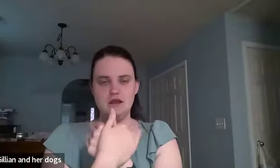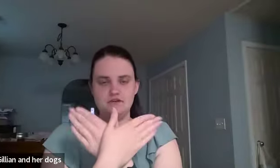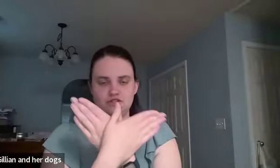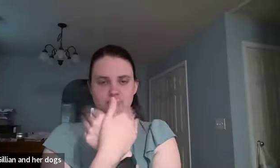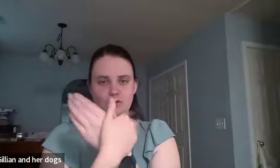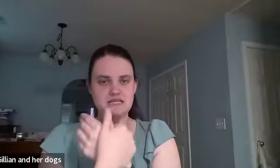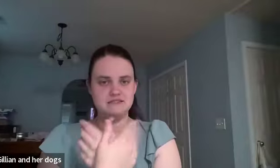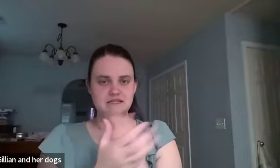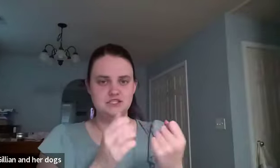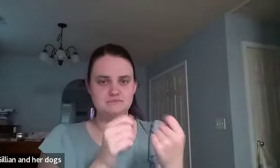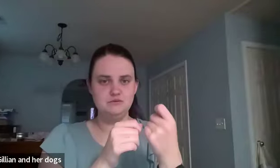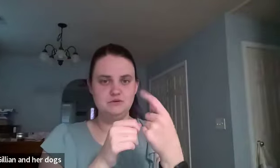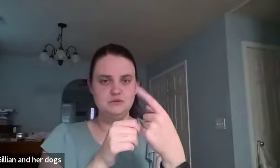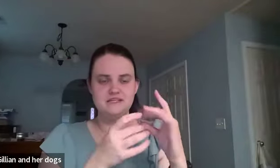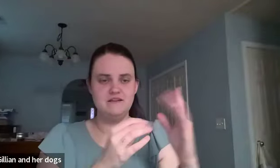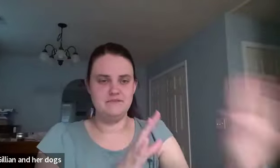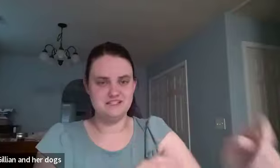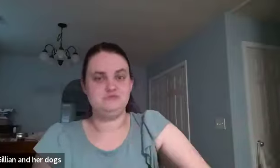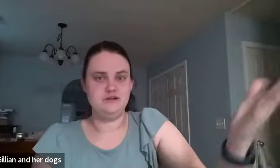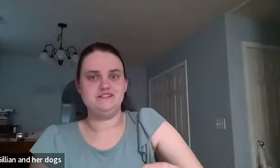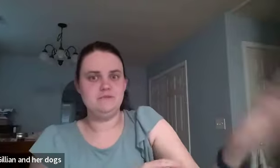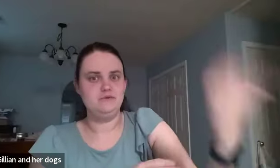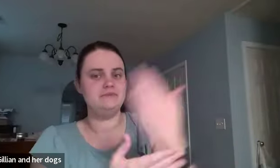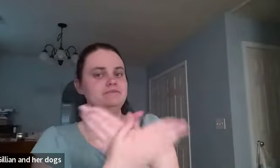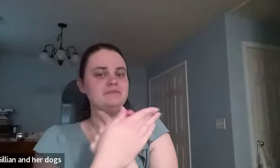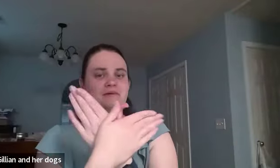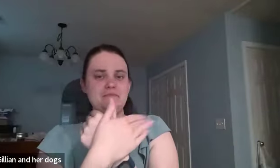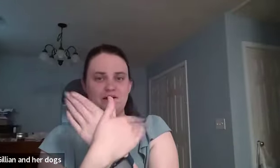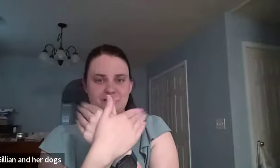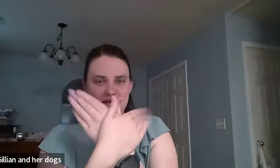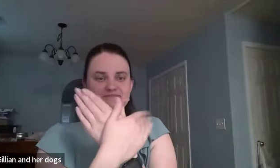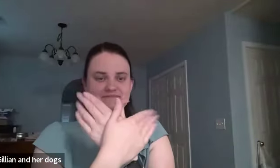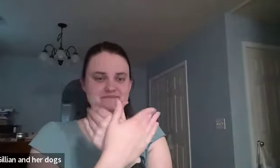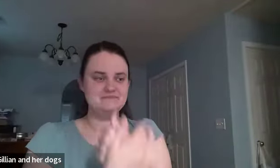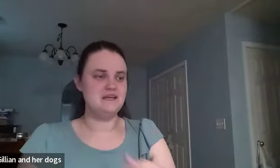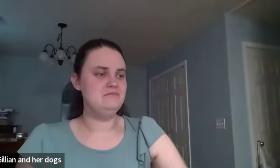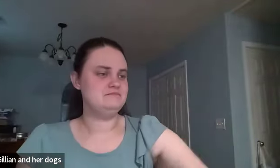Sorry, there's a group text that's just boop, boop, boop, sending a long message. I'm trying to swipe it away. Butterfly. Okay.